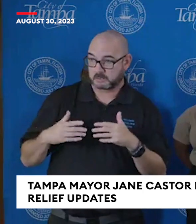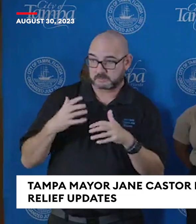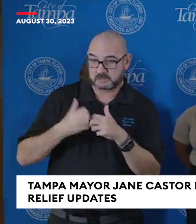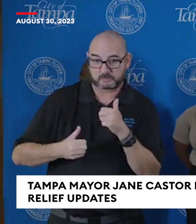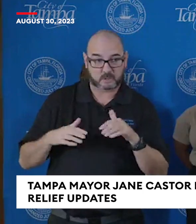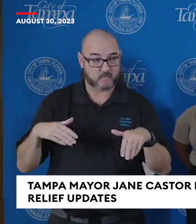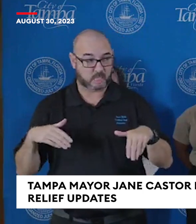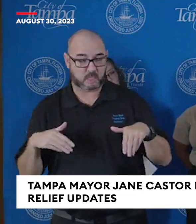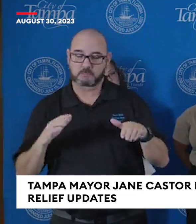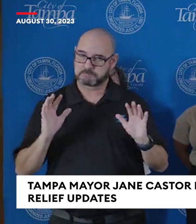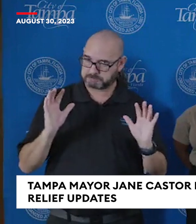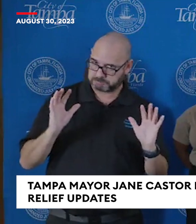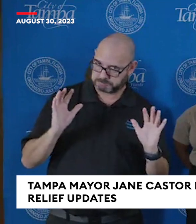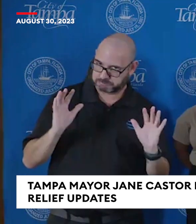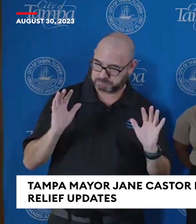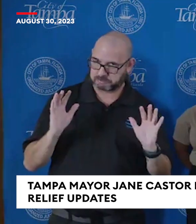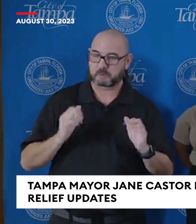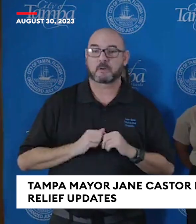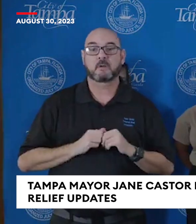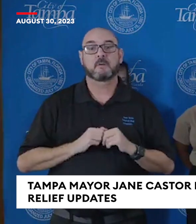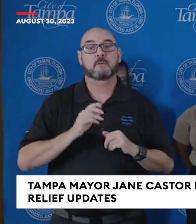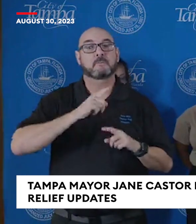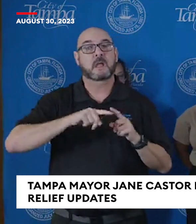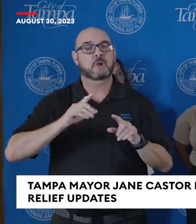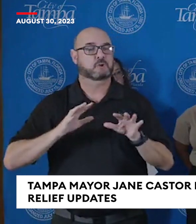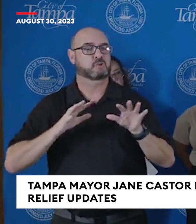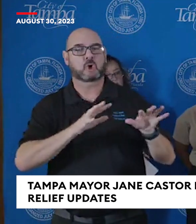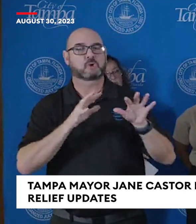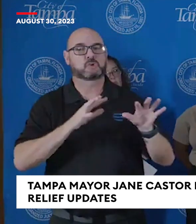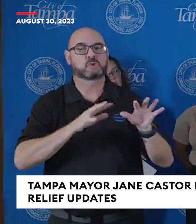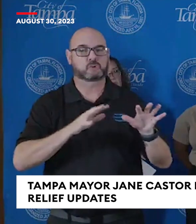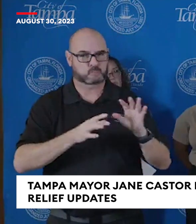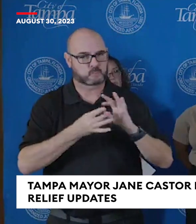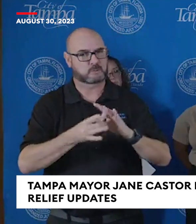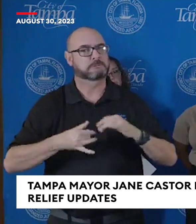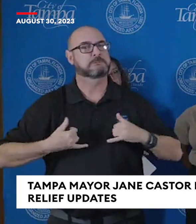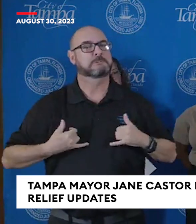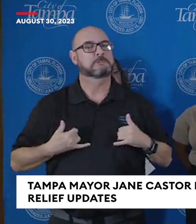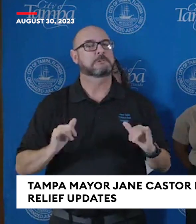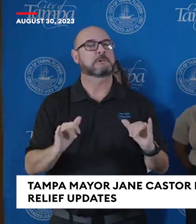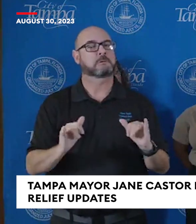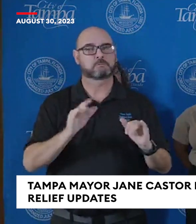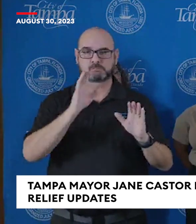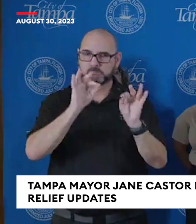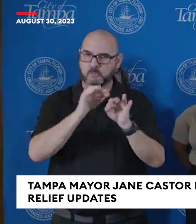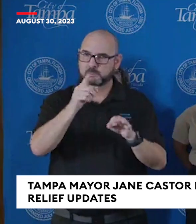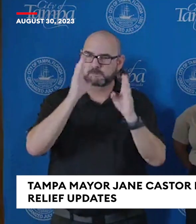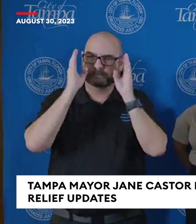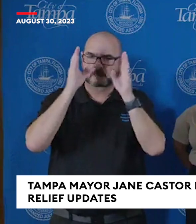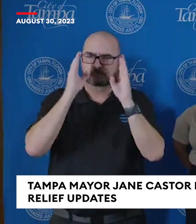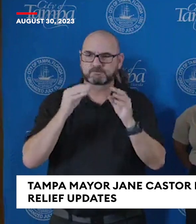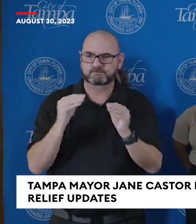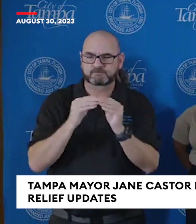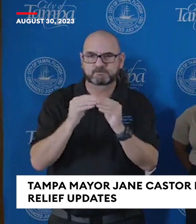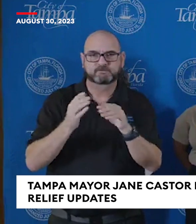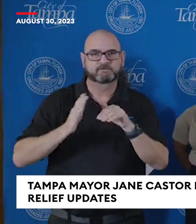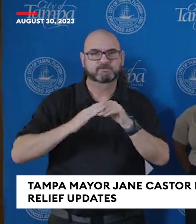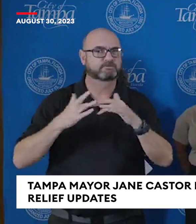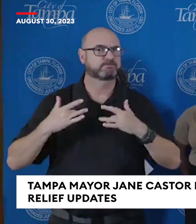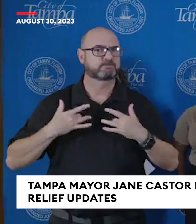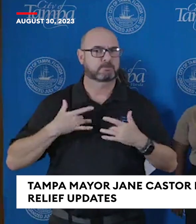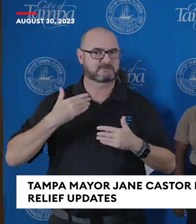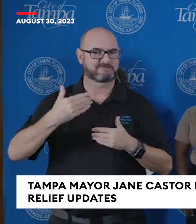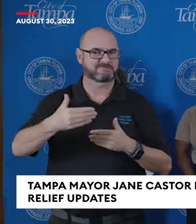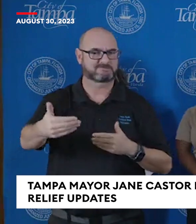It's mostly caused by that storm surge, but we need to pay attention to that as well. So next I will have